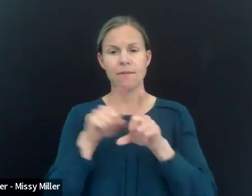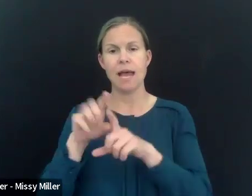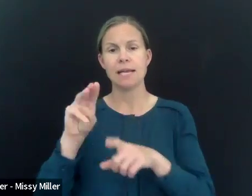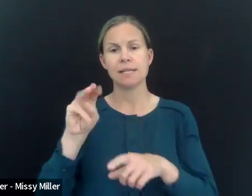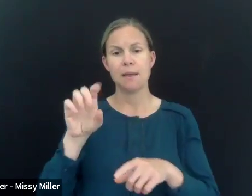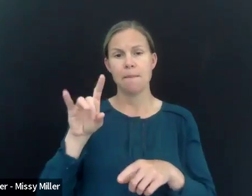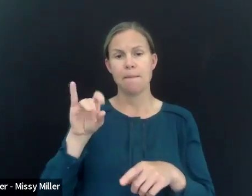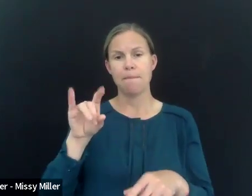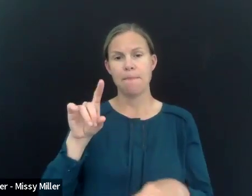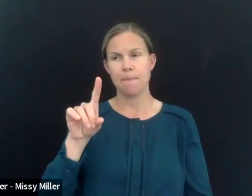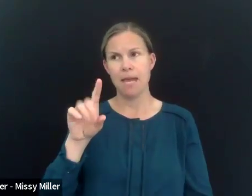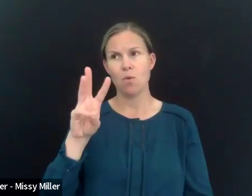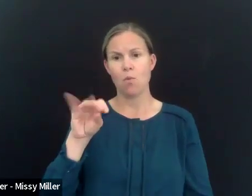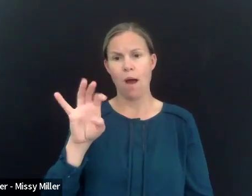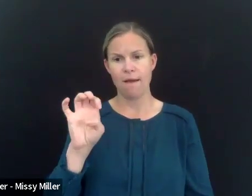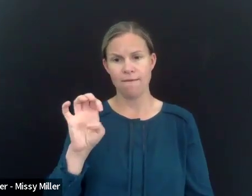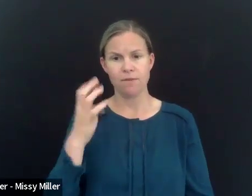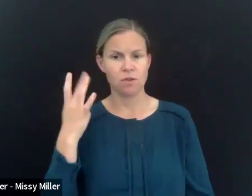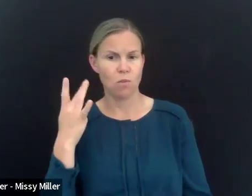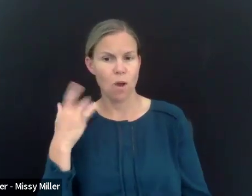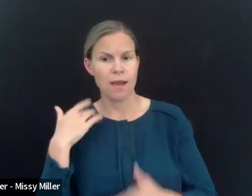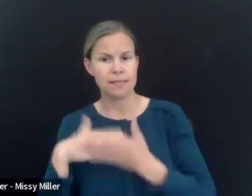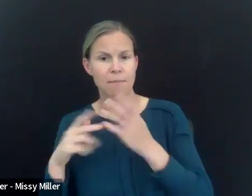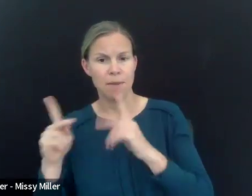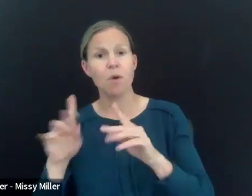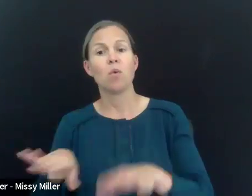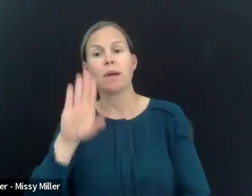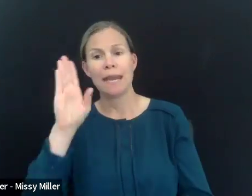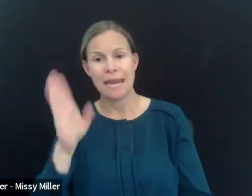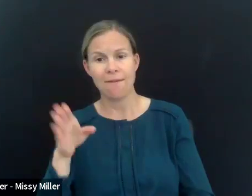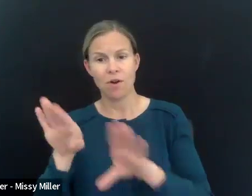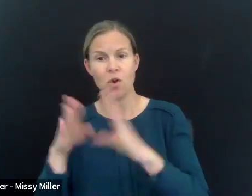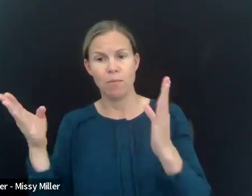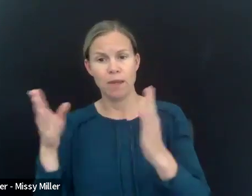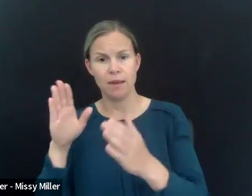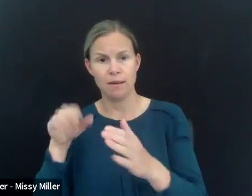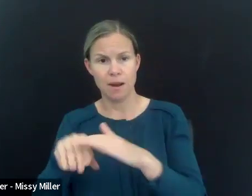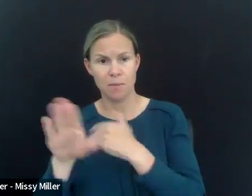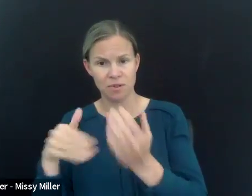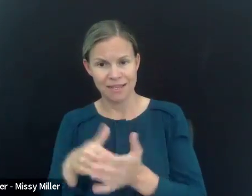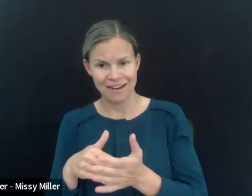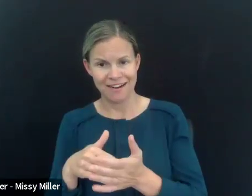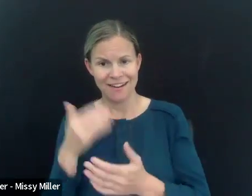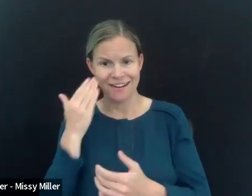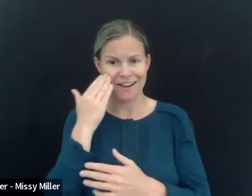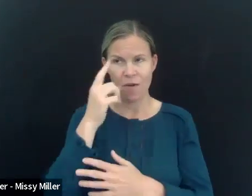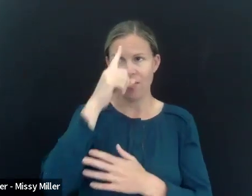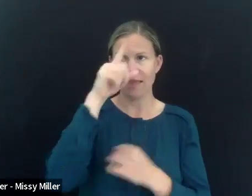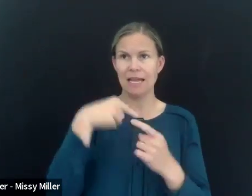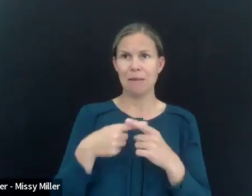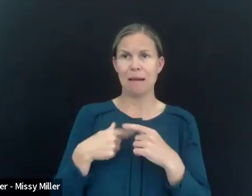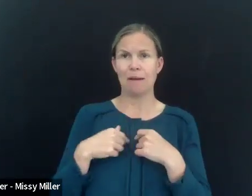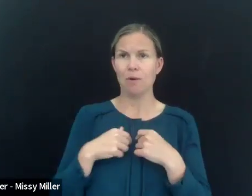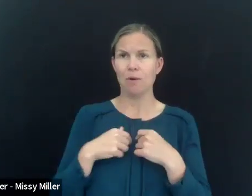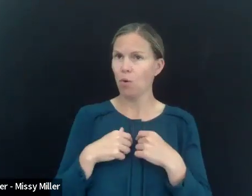probably don't want to, or probably will never open a birth center, right? Because just thinking about that overhead, just